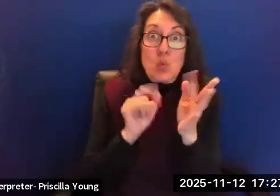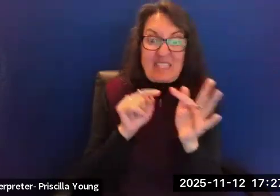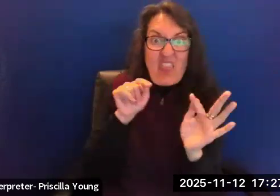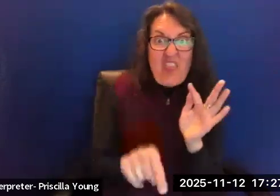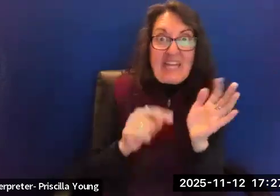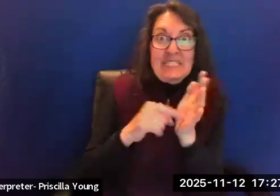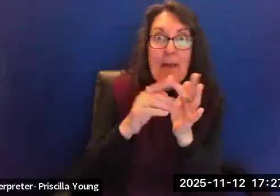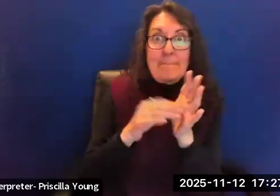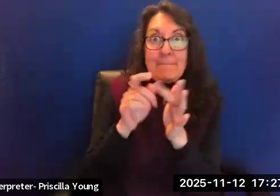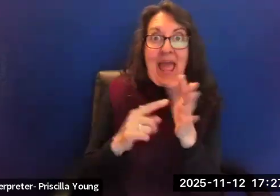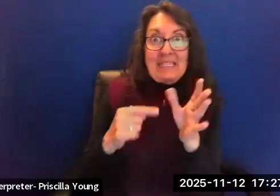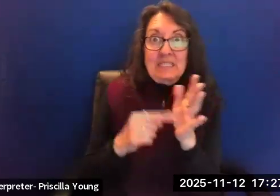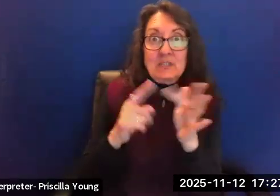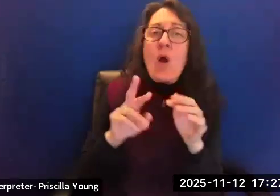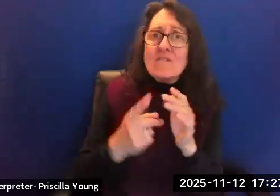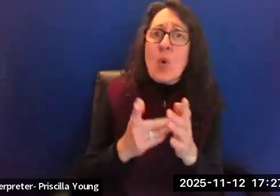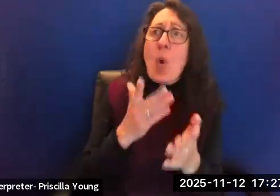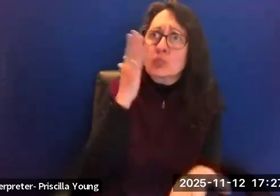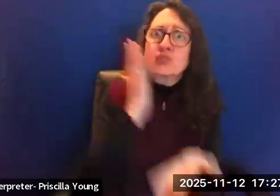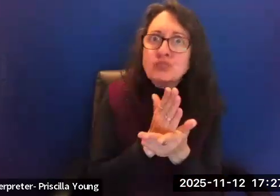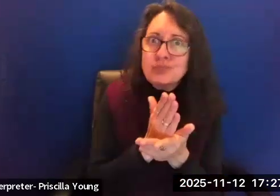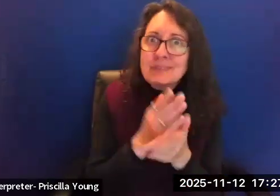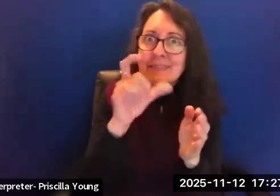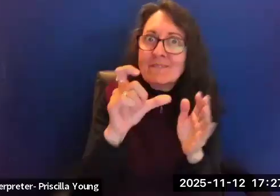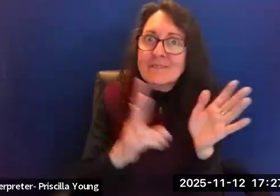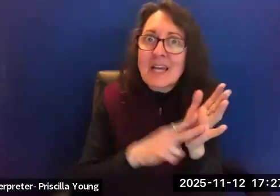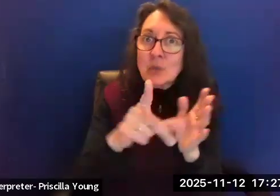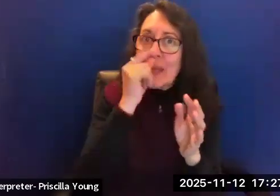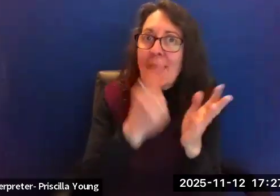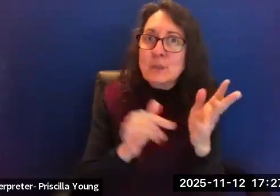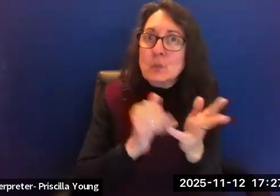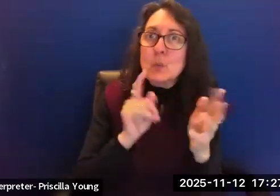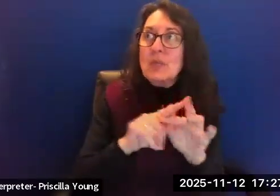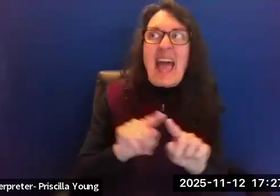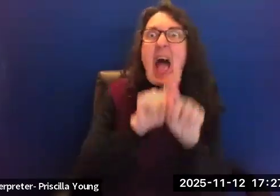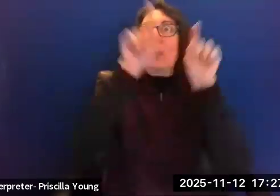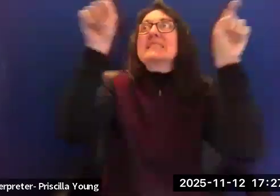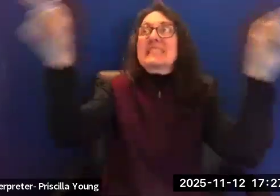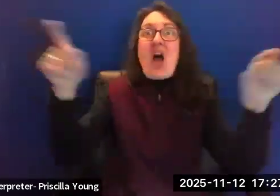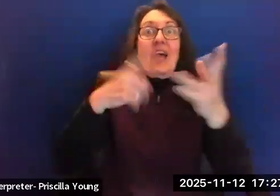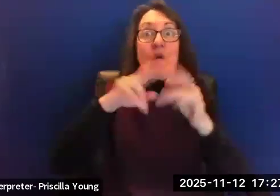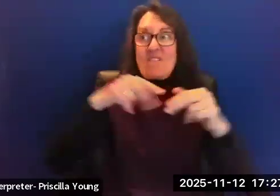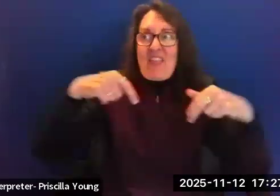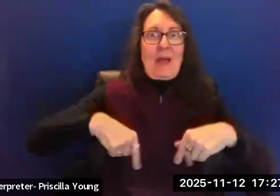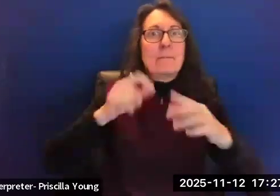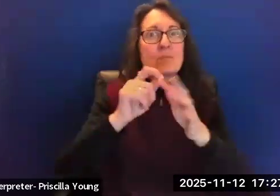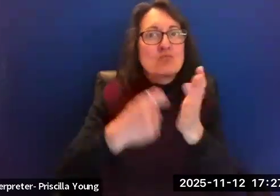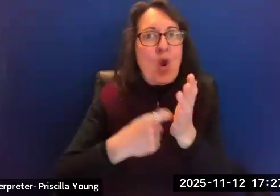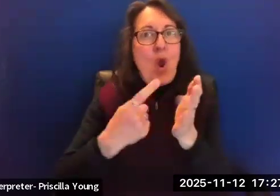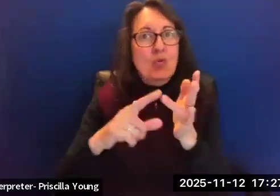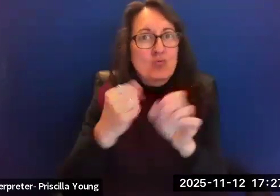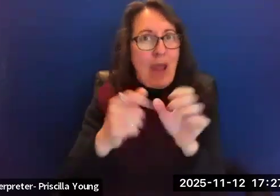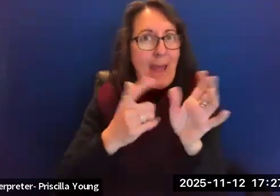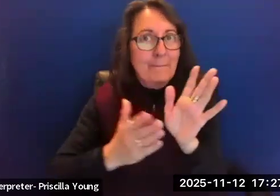a CV that you would use outside of the program. But those referees won't